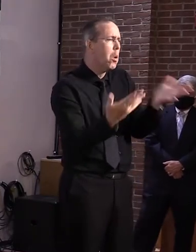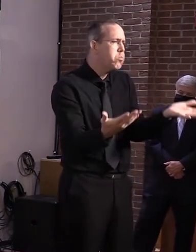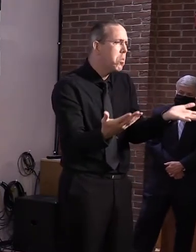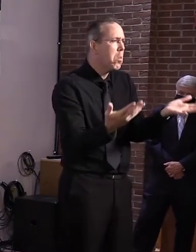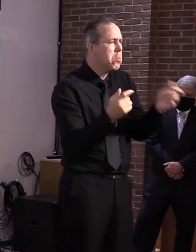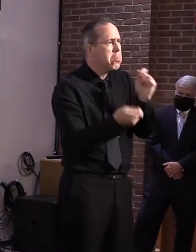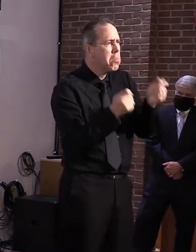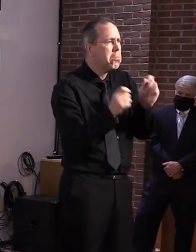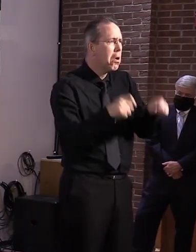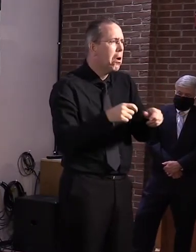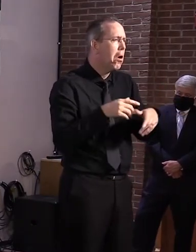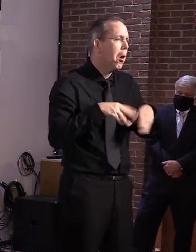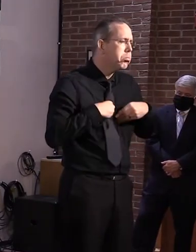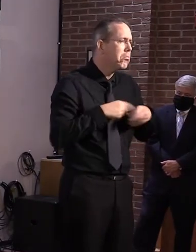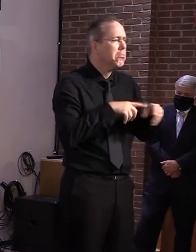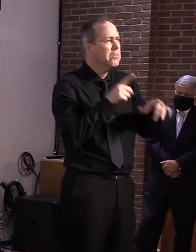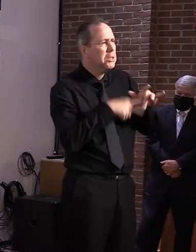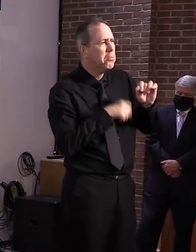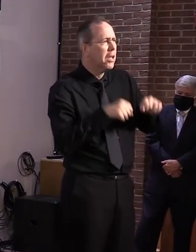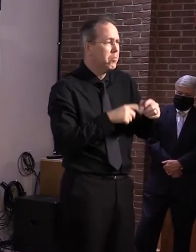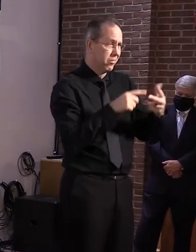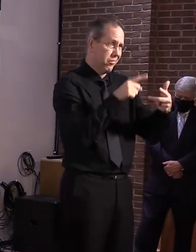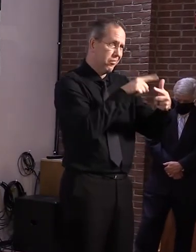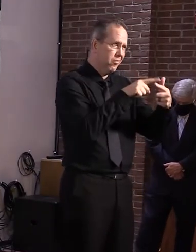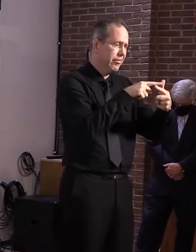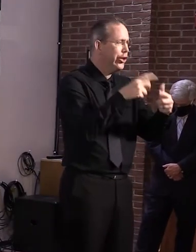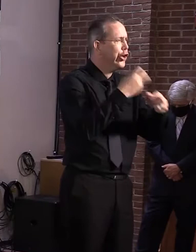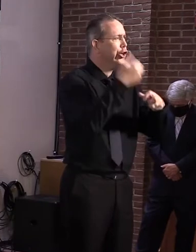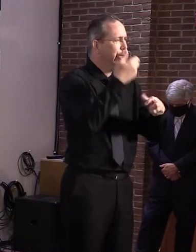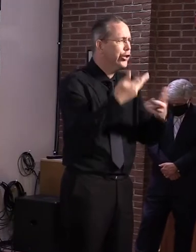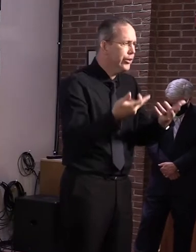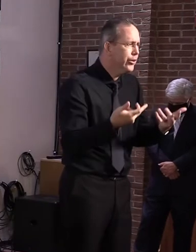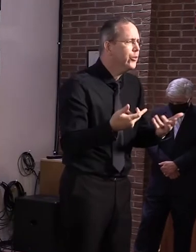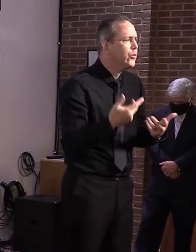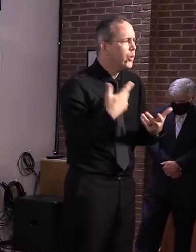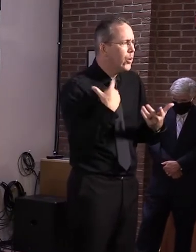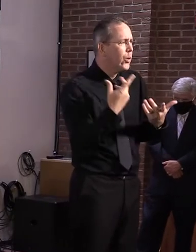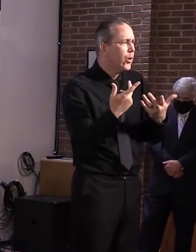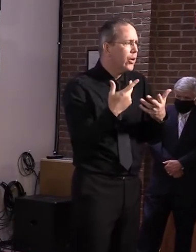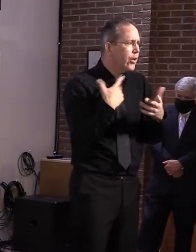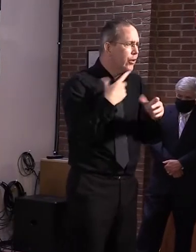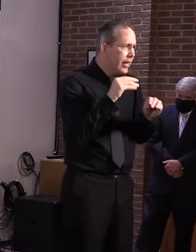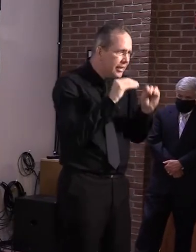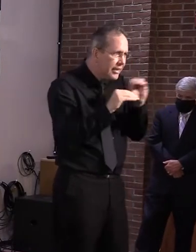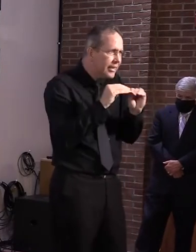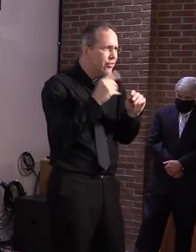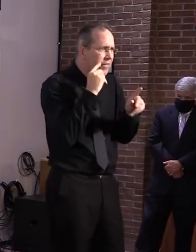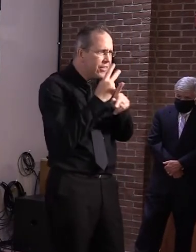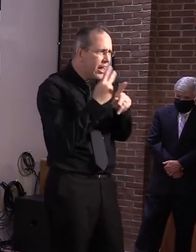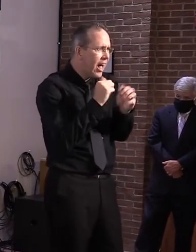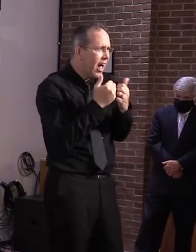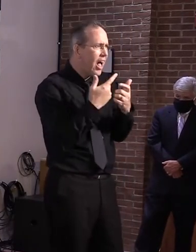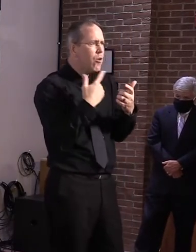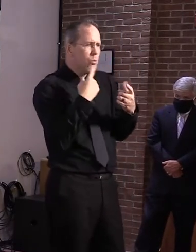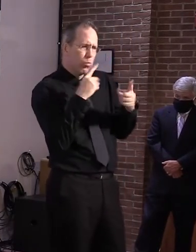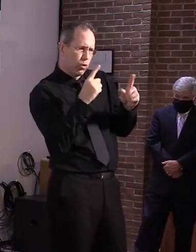think we used what we thought was valuable, and then we actually, I think, have actually